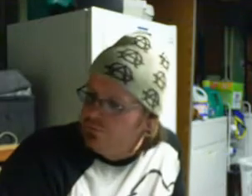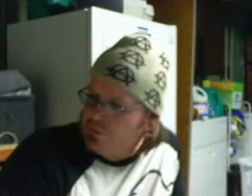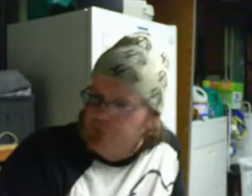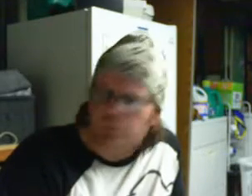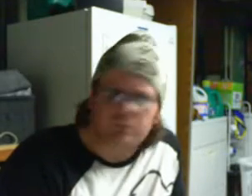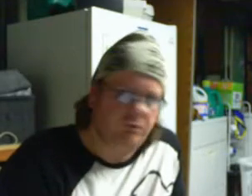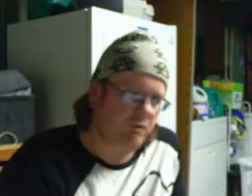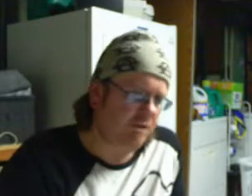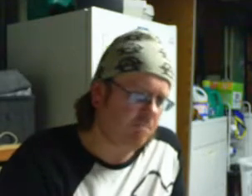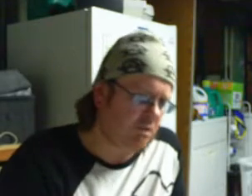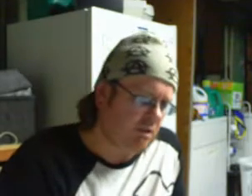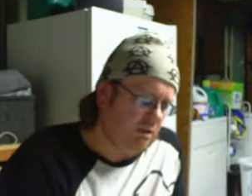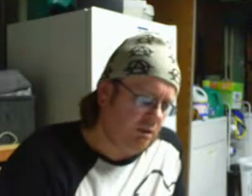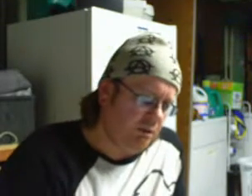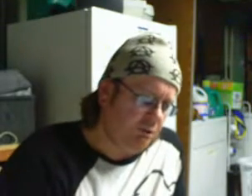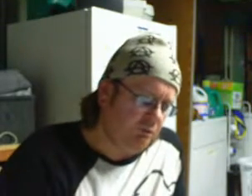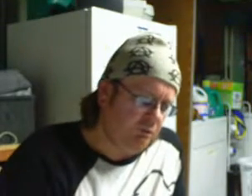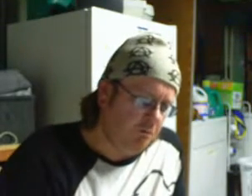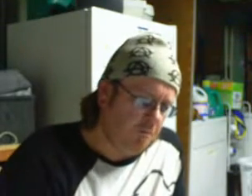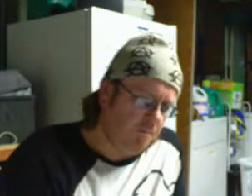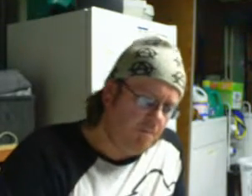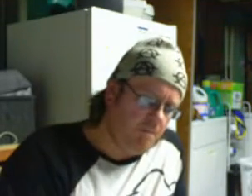when you sleep. And so